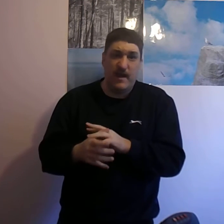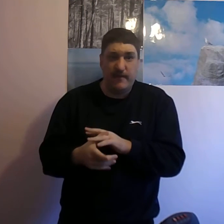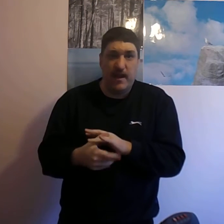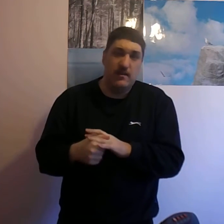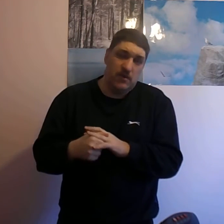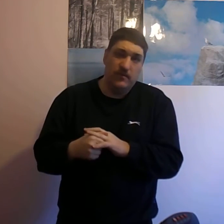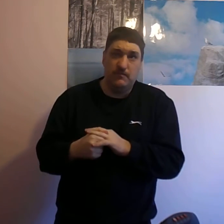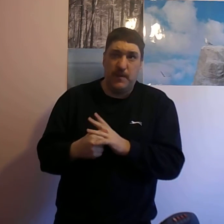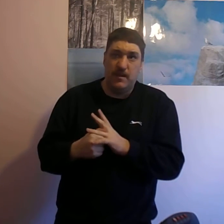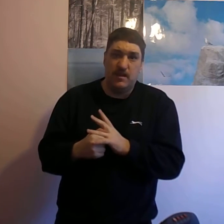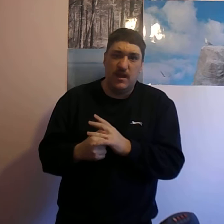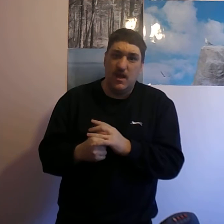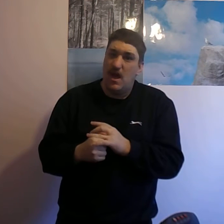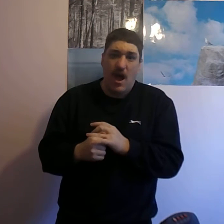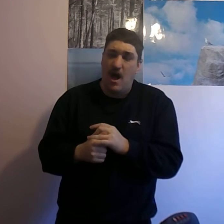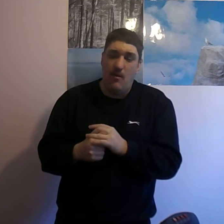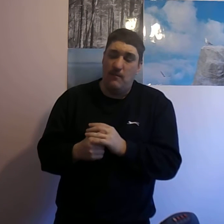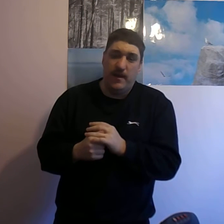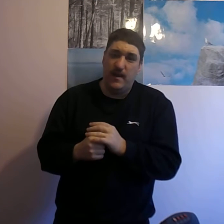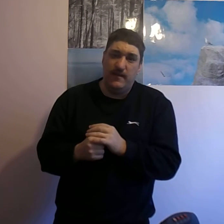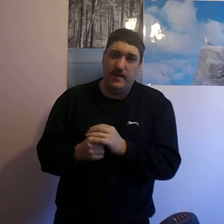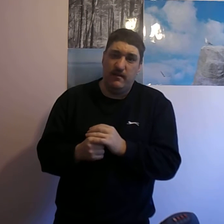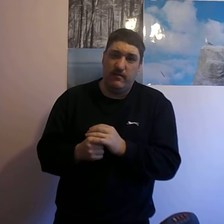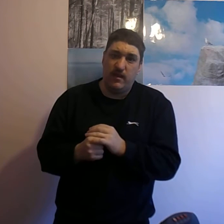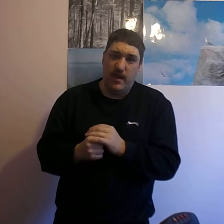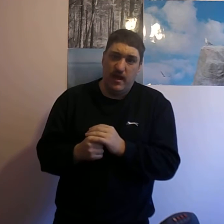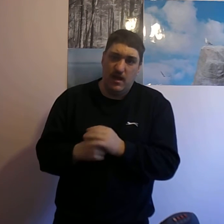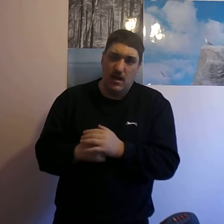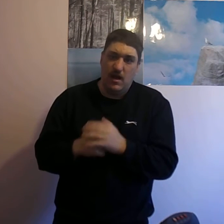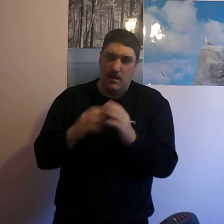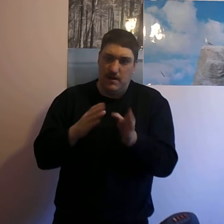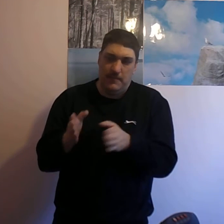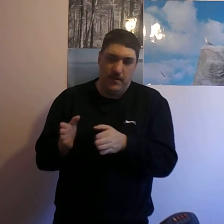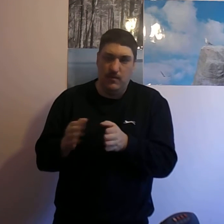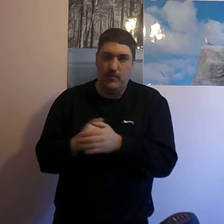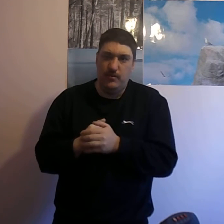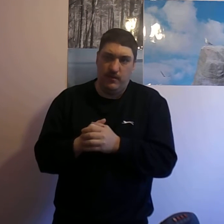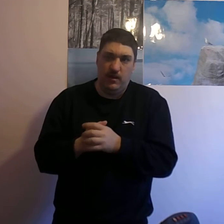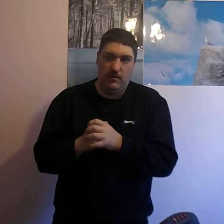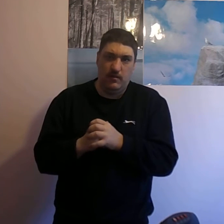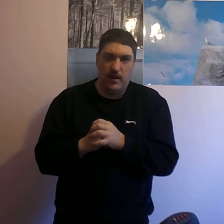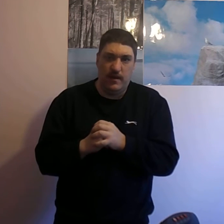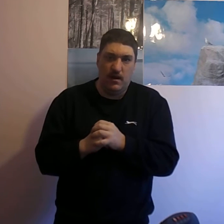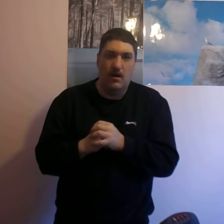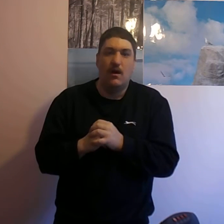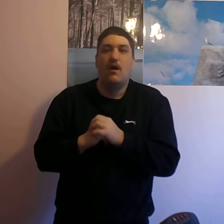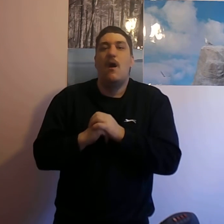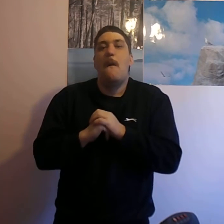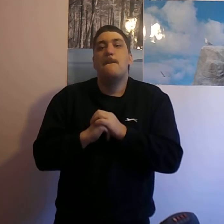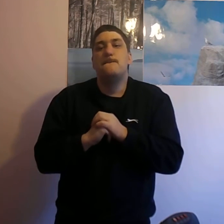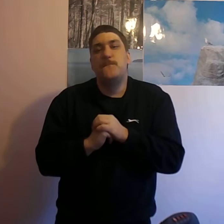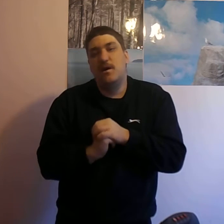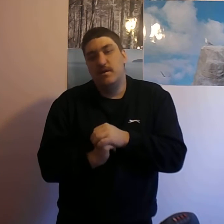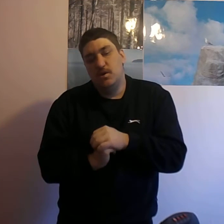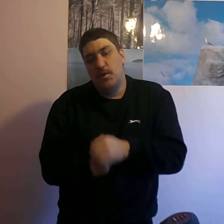get them on PC, I won't be getting the DLC. I'm happy with things the way they are. But you